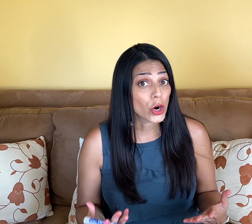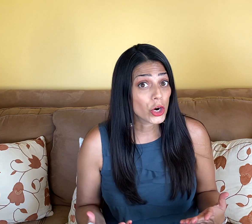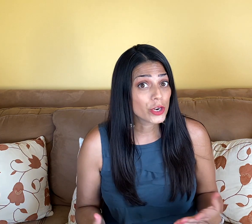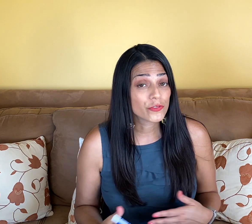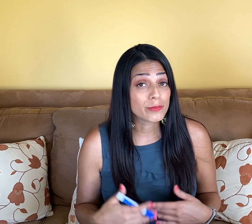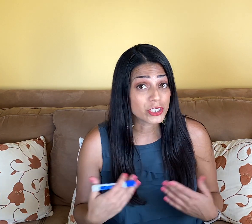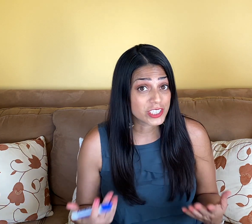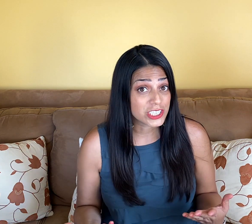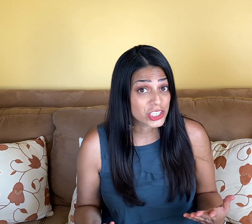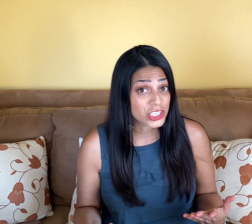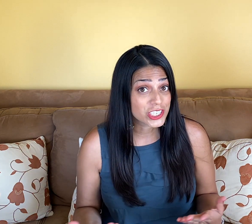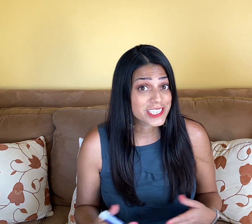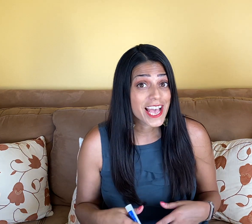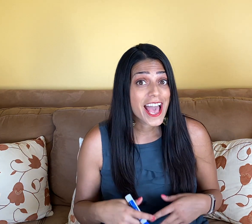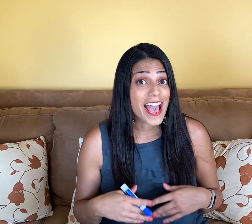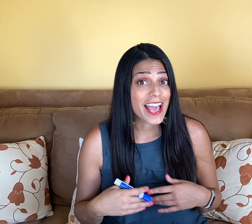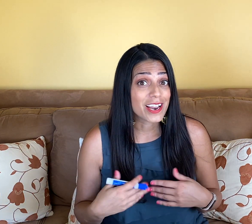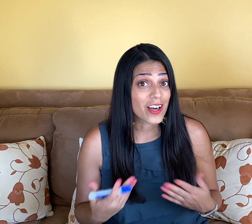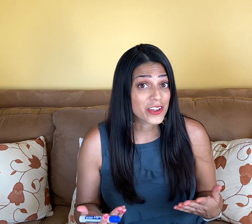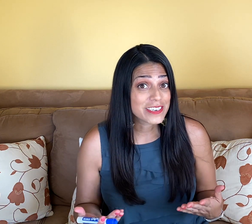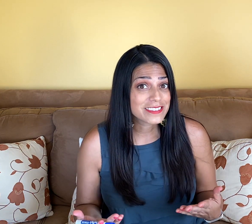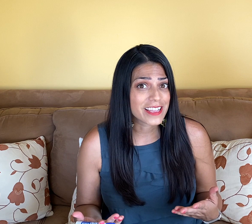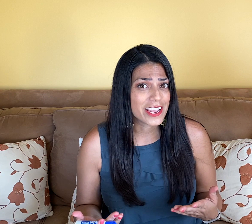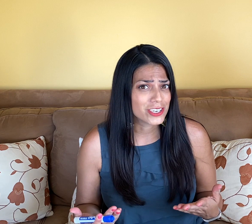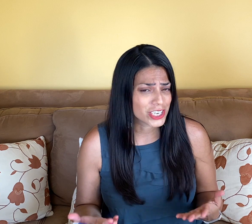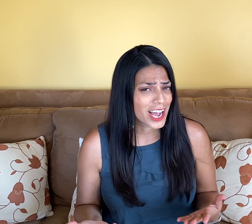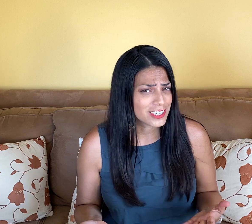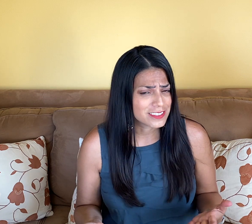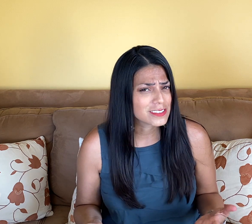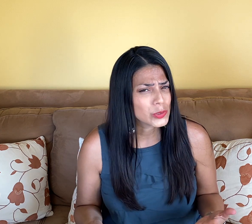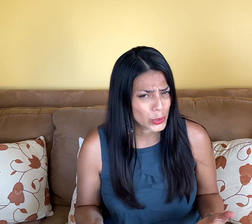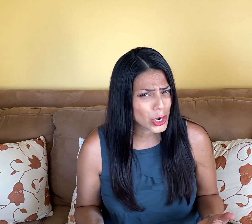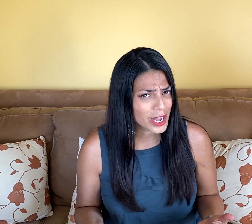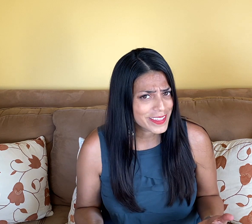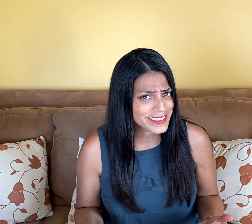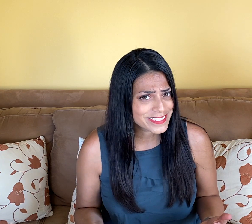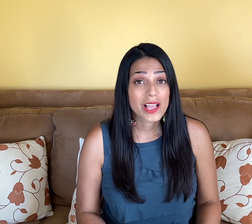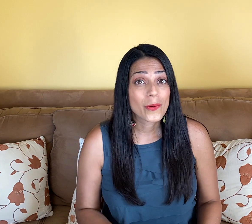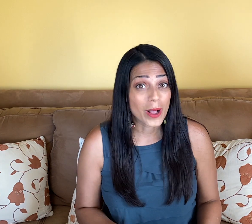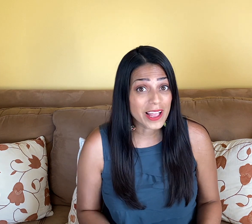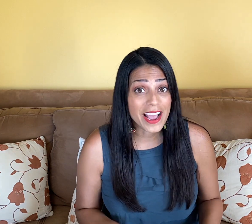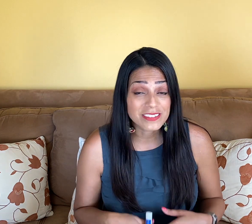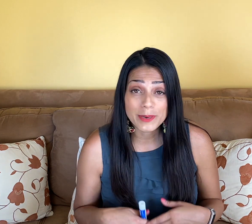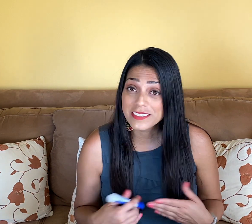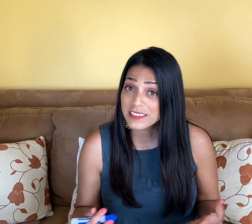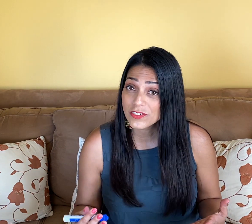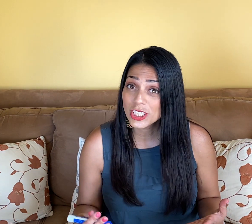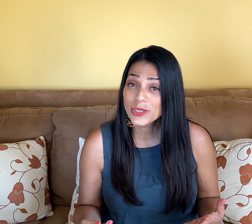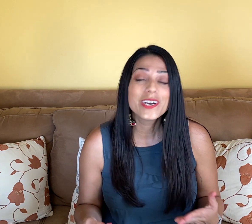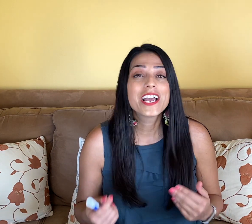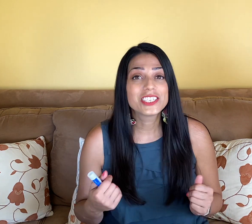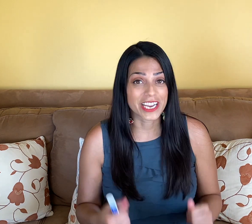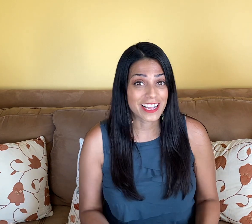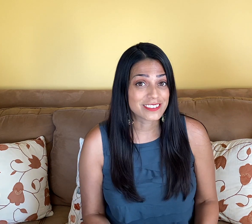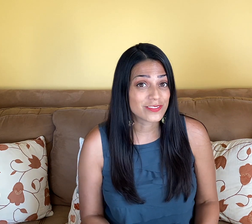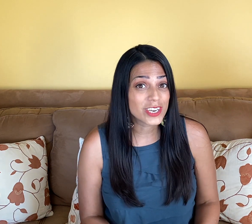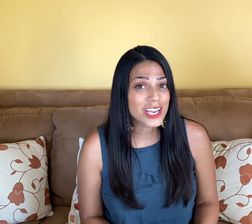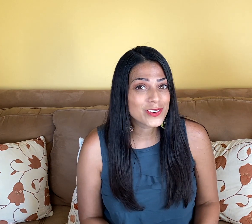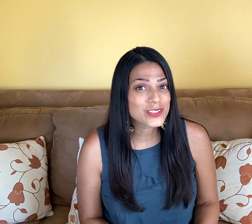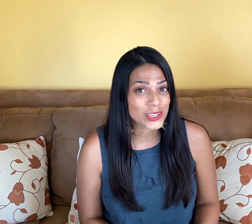heard from your teachers and others that your child needs to work on this? Well, I have some ideas for you. Check out this video to learn